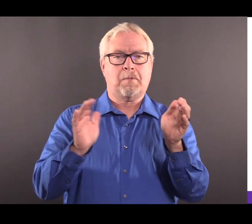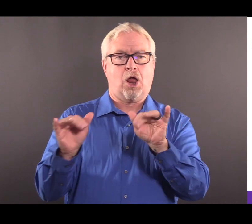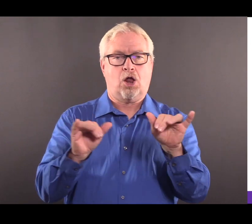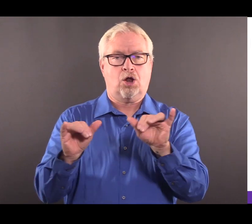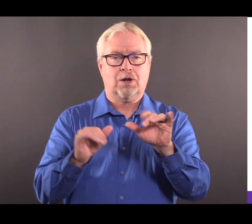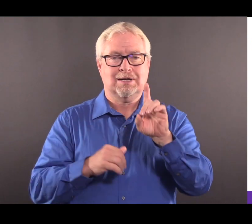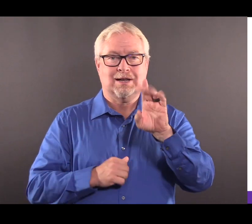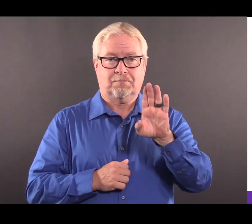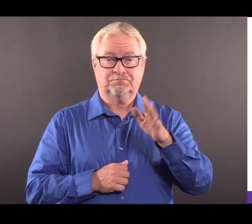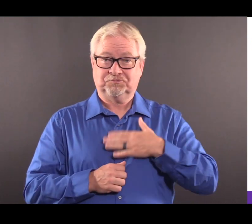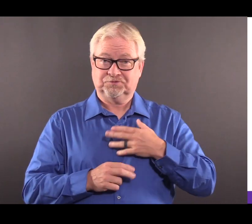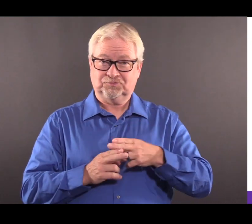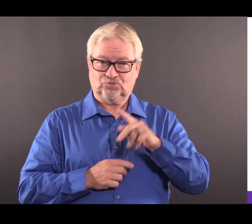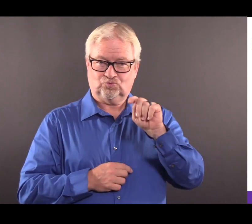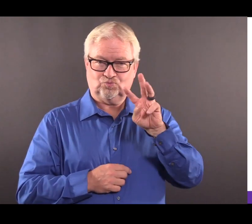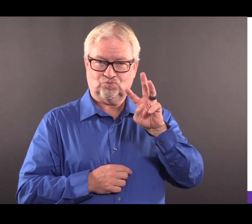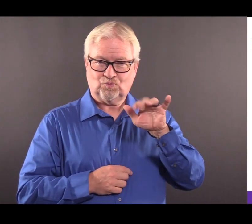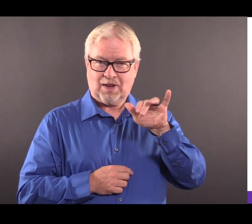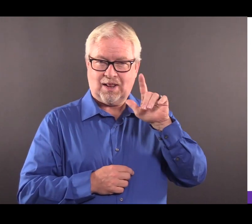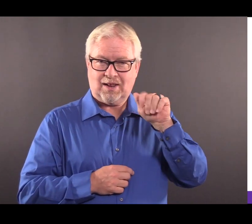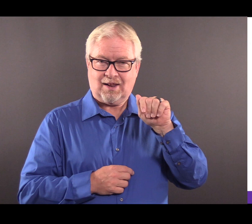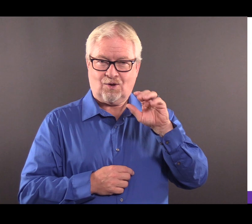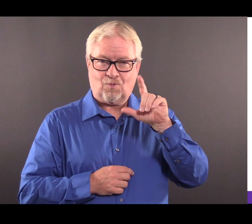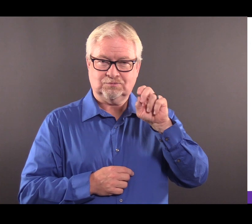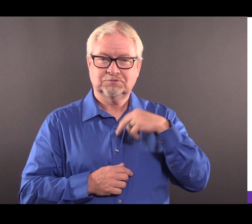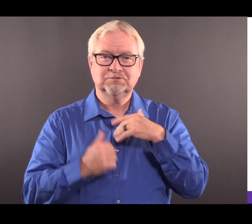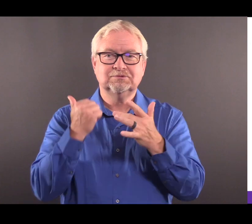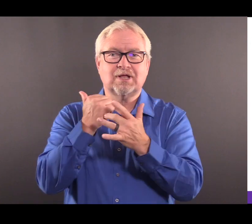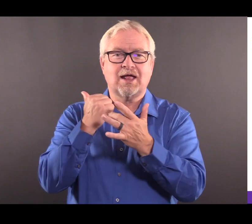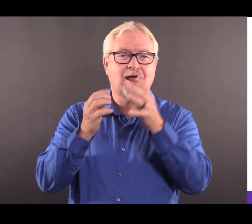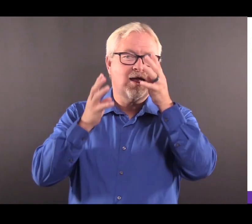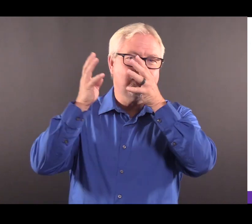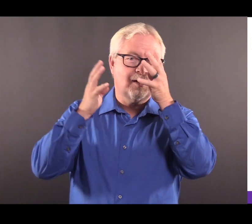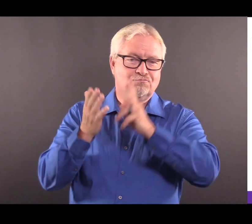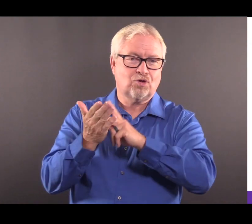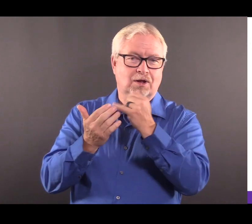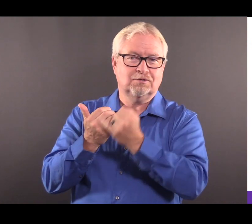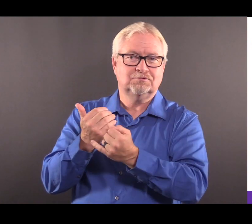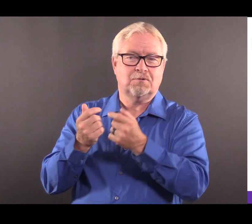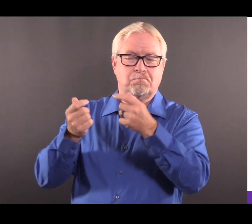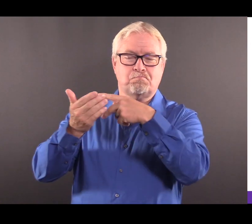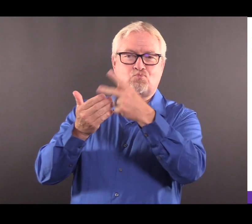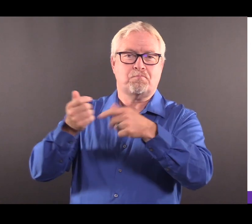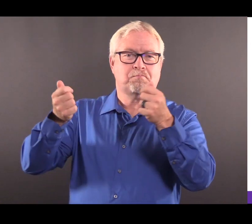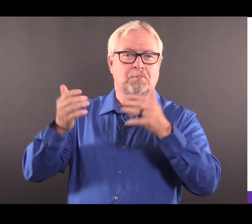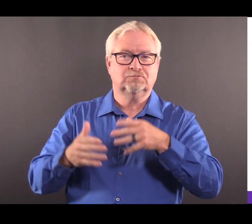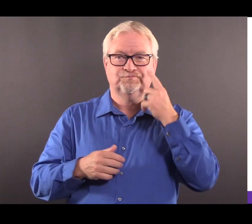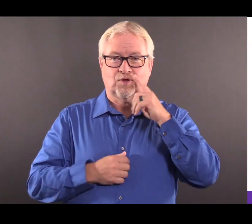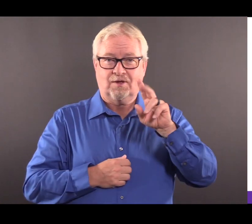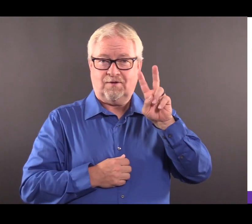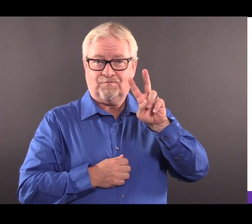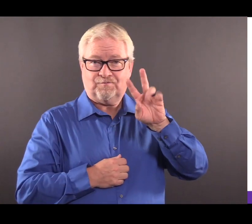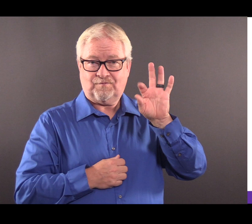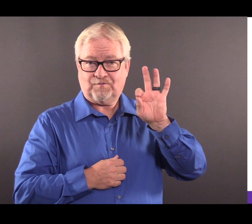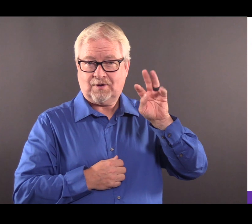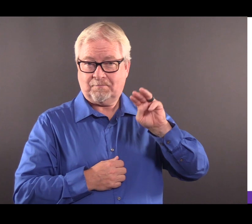Providers series, entitled Comparable Databases. My name is Twyla Olson. I am the Technology